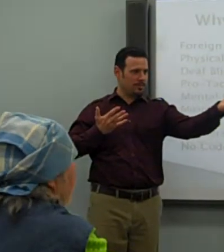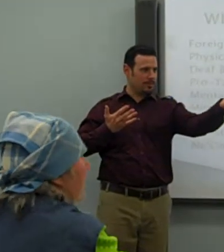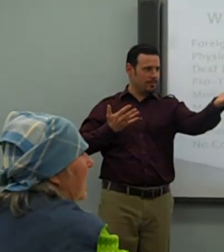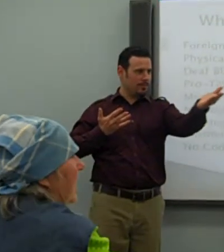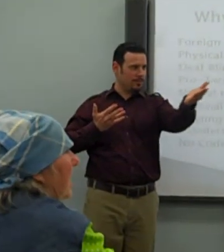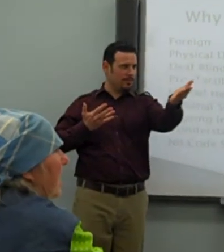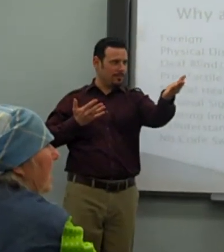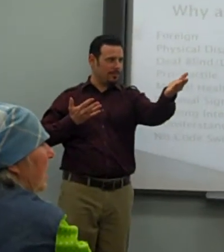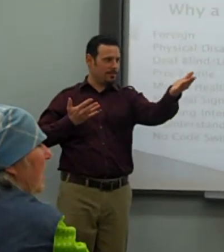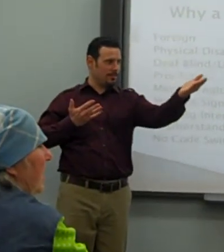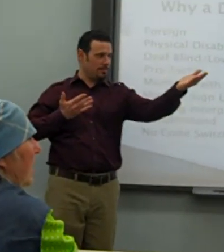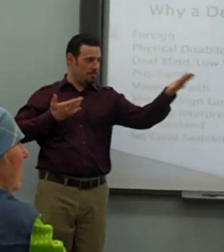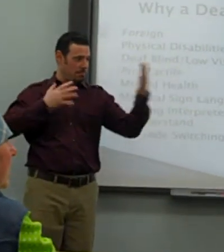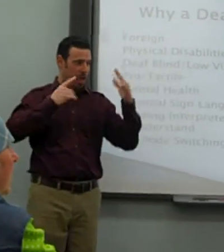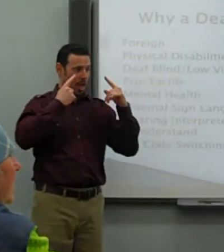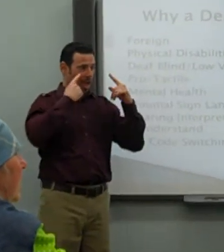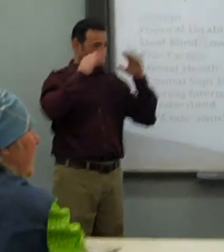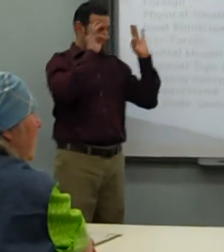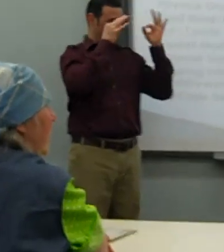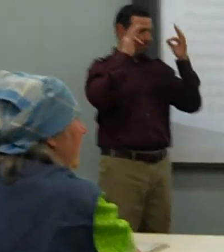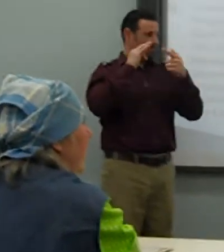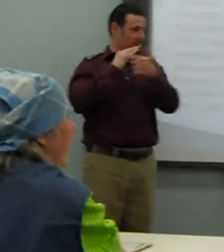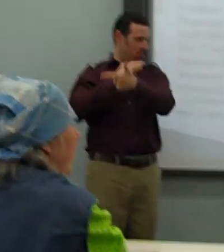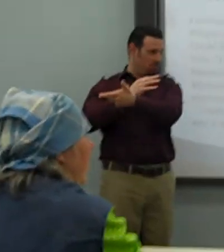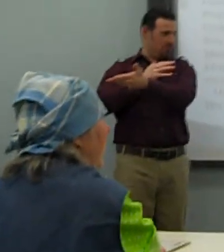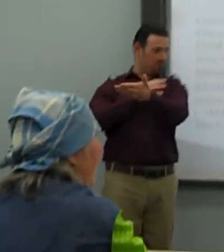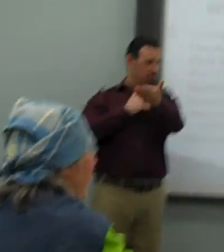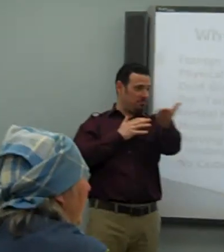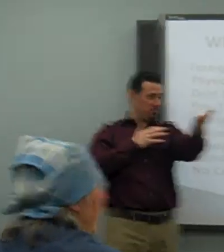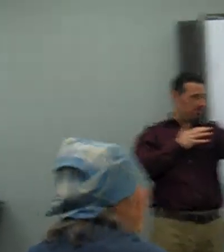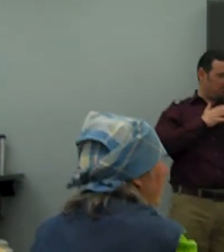Maybe they're having a conversation with 2 or 3 different people. How do you know that that's happening?